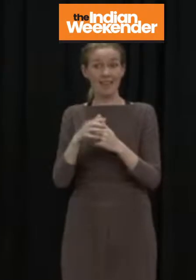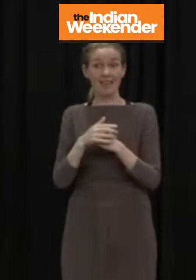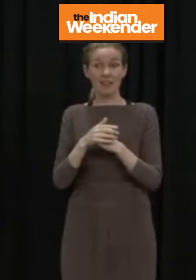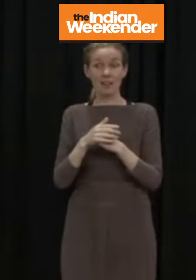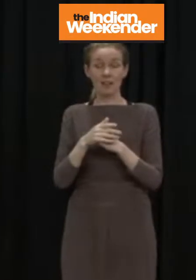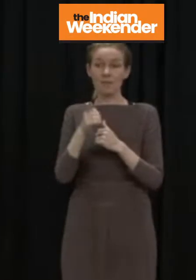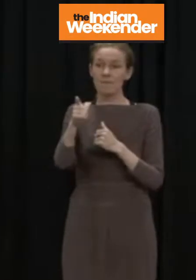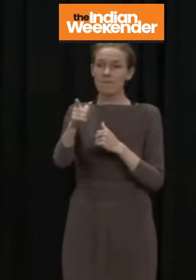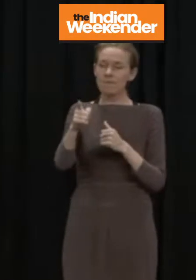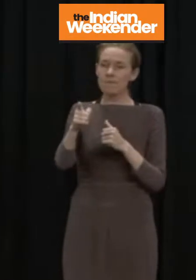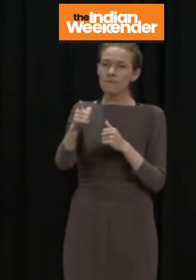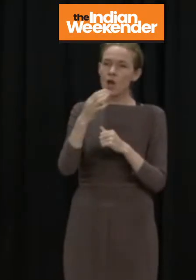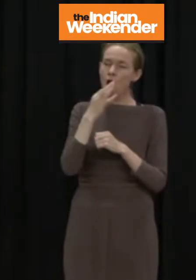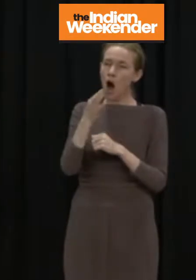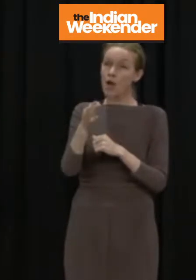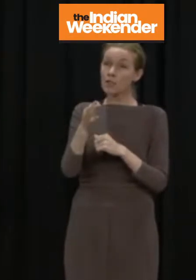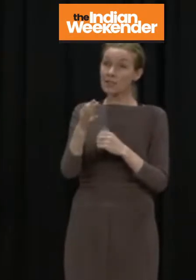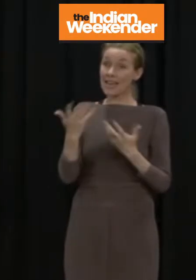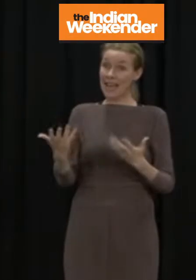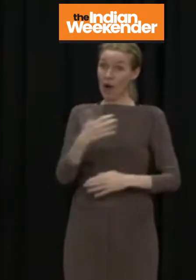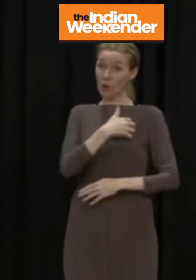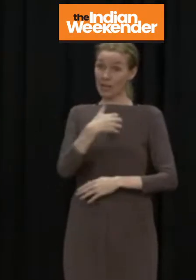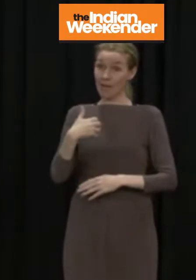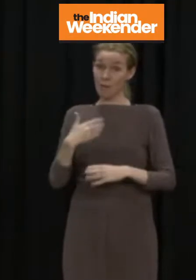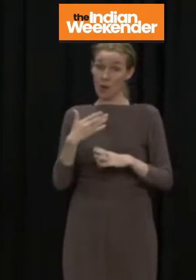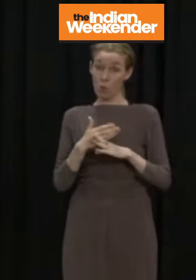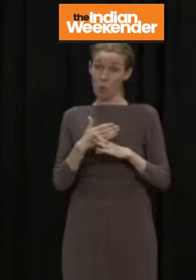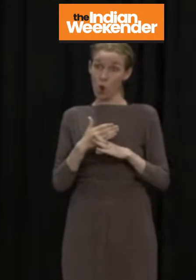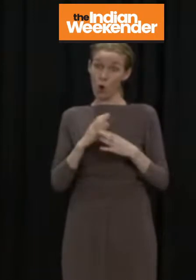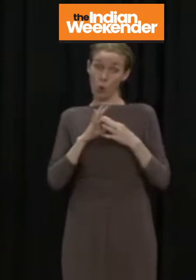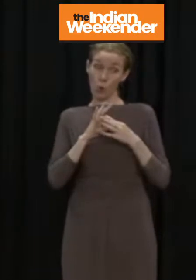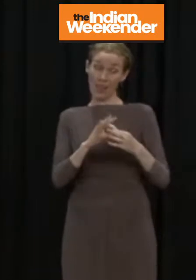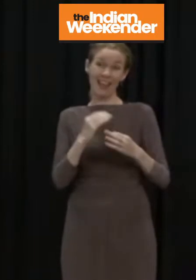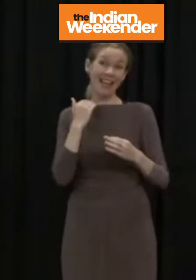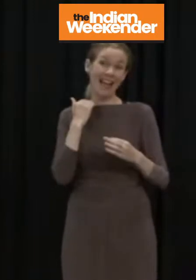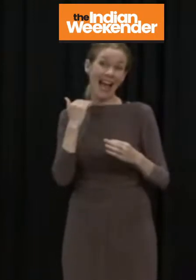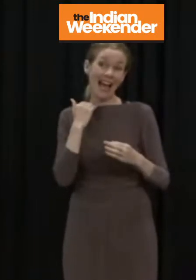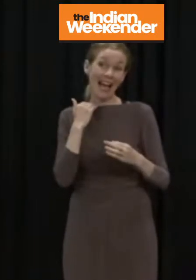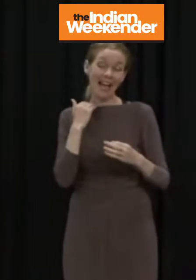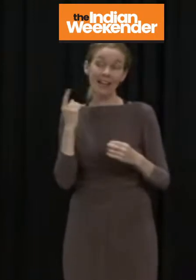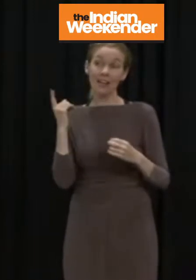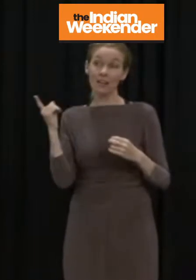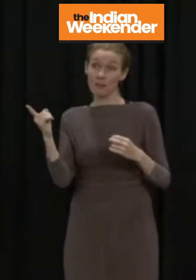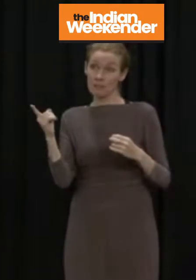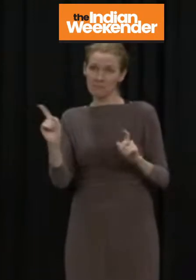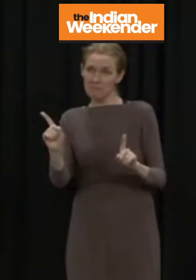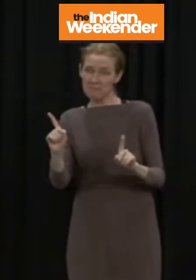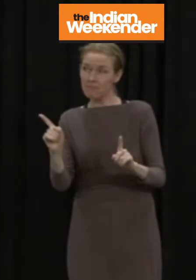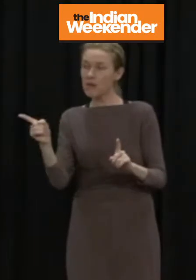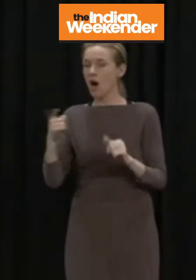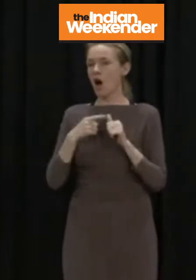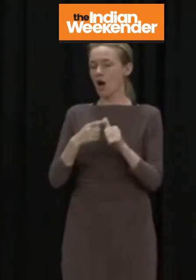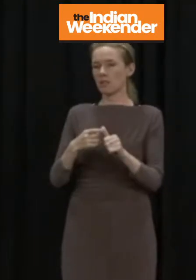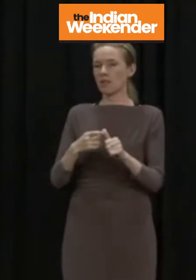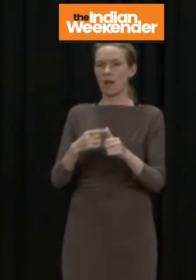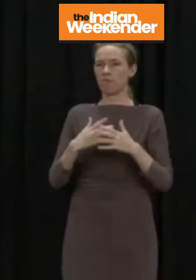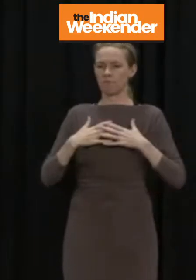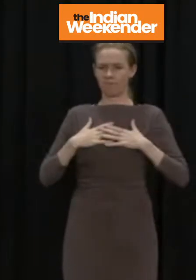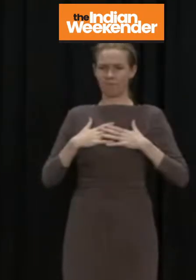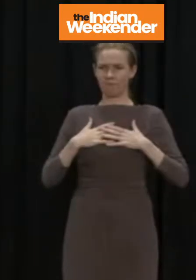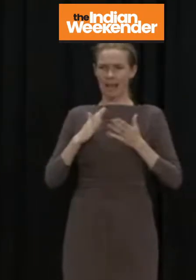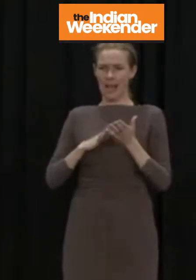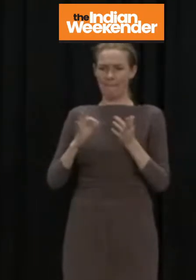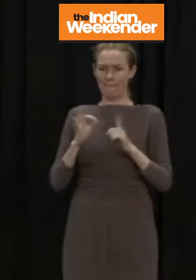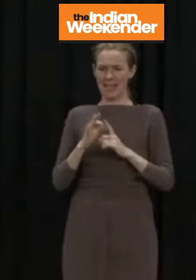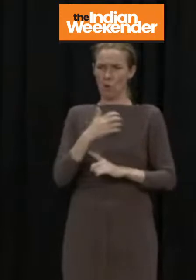and improve the situation? Well, to be clear, this is not the government working with the gangs, it's the frontline people who are dealing with the public health teams who are doing